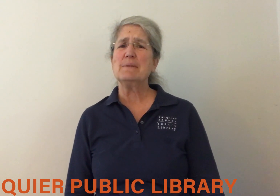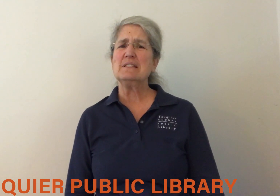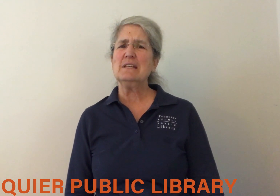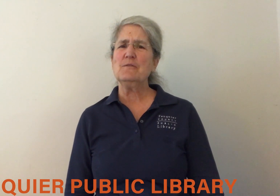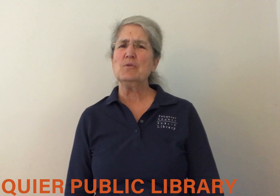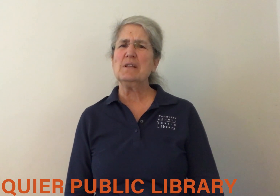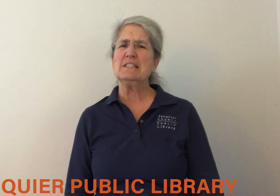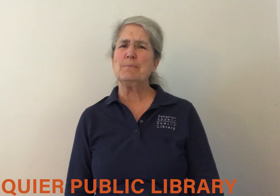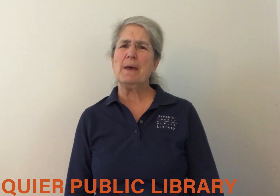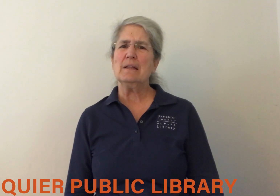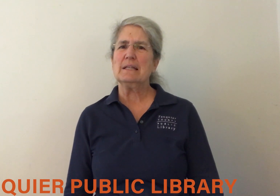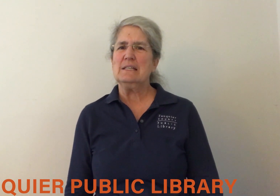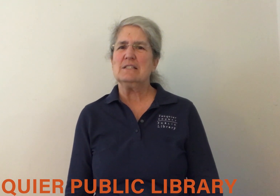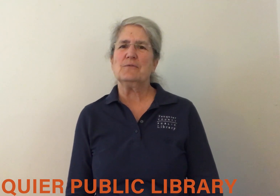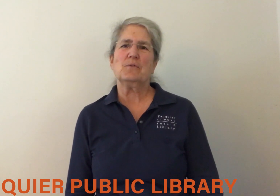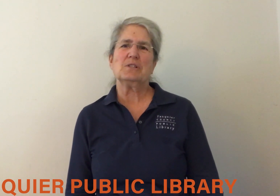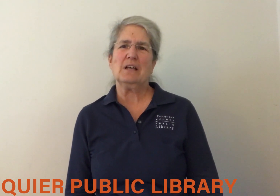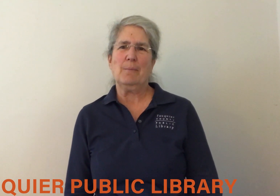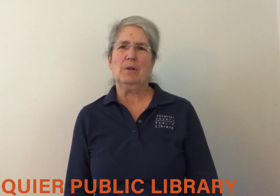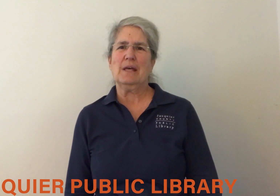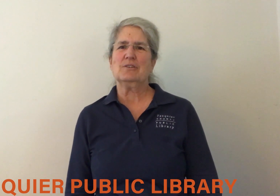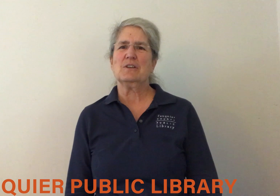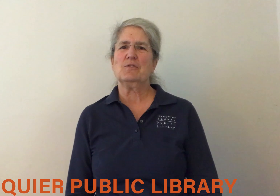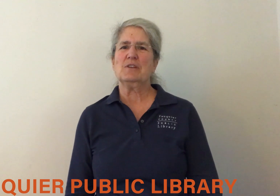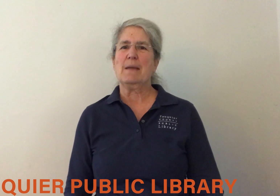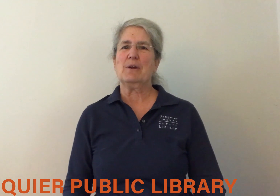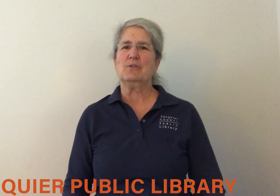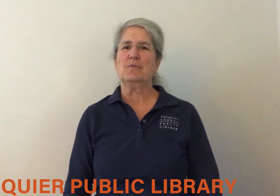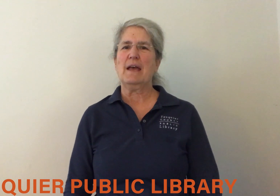see if you can spell at least the first couple letters of your name. Are you ready?